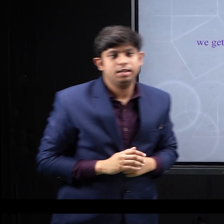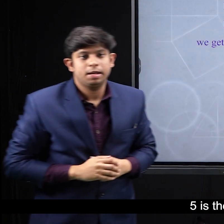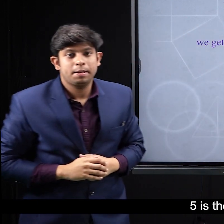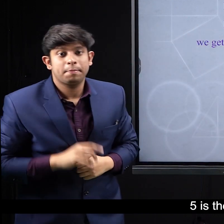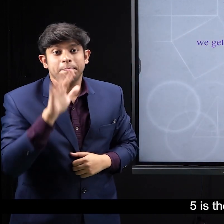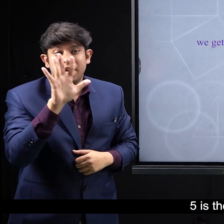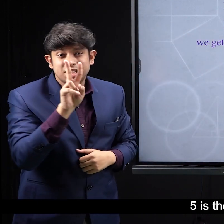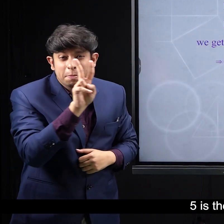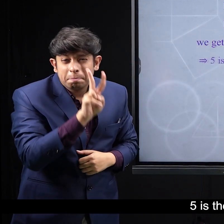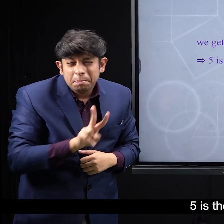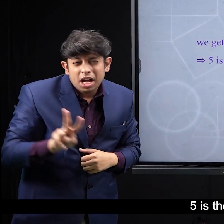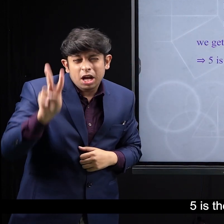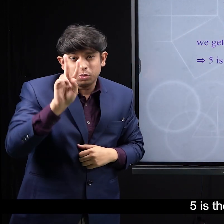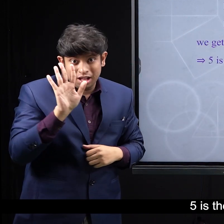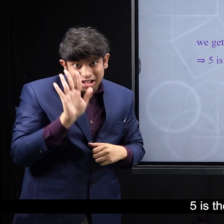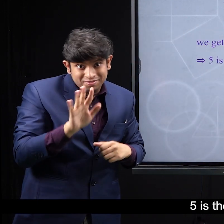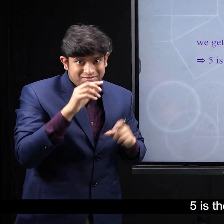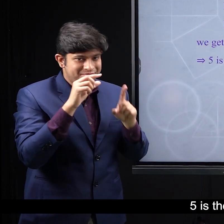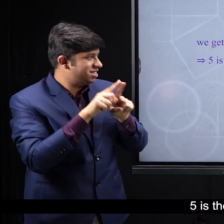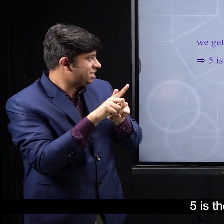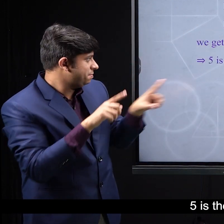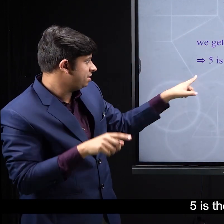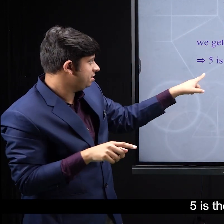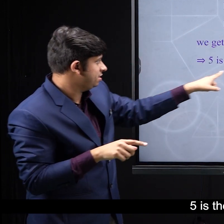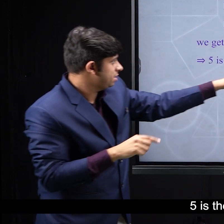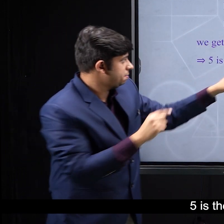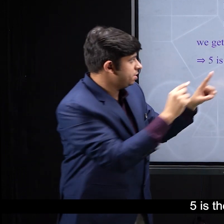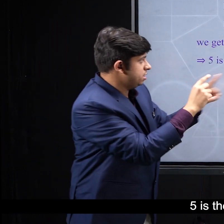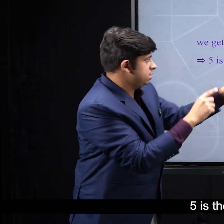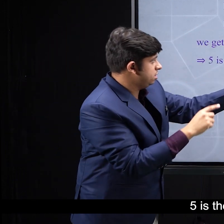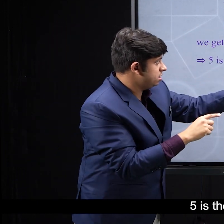Phi is the value of p of x at x equal to 1.